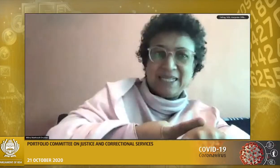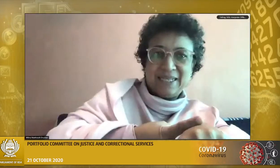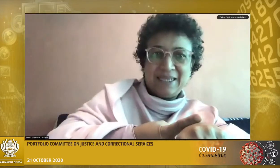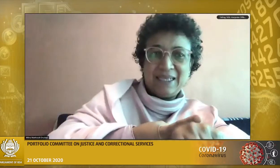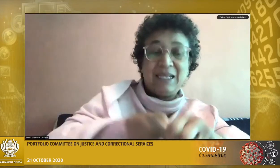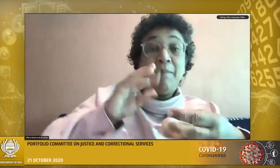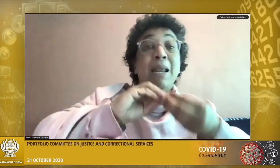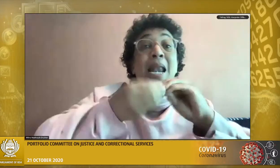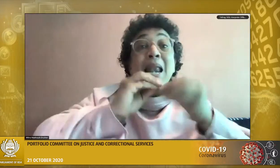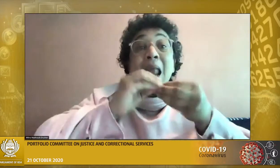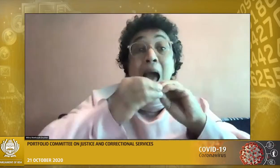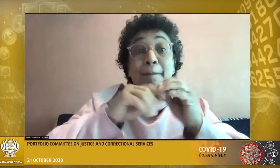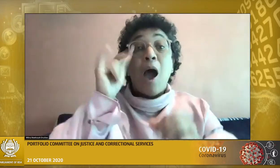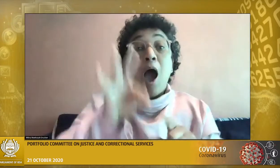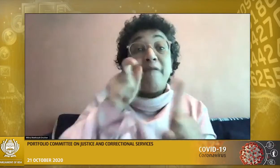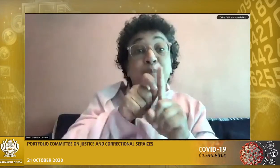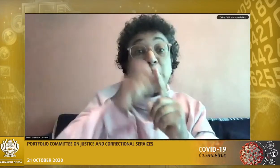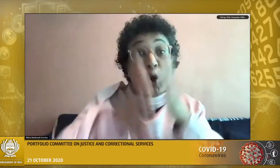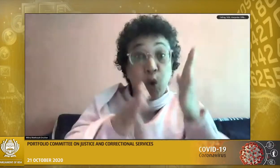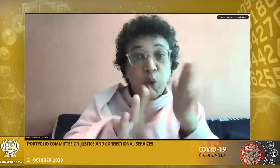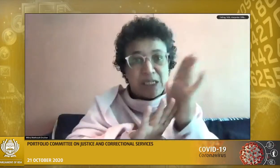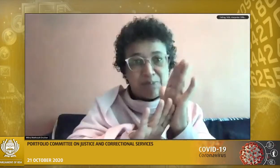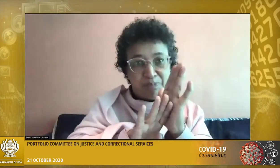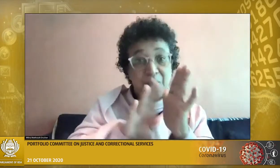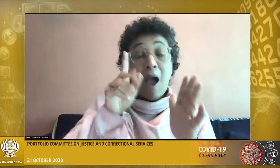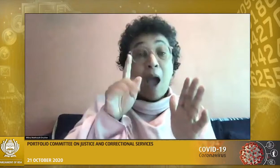of cases will never see a courtroom.